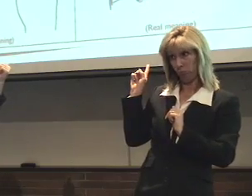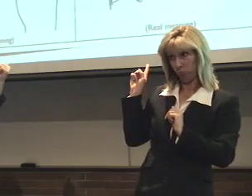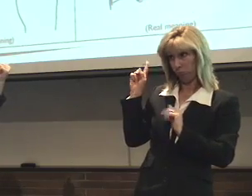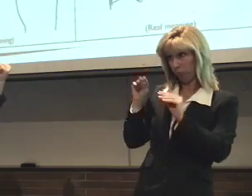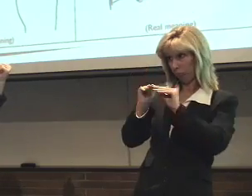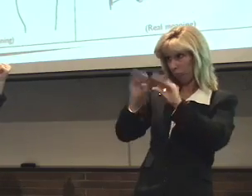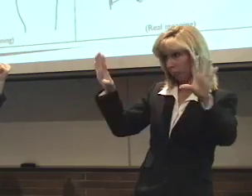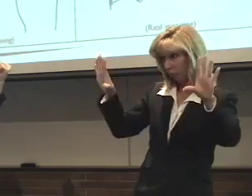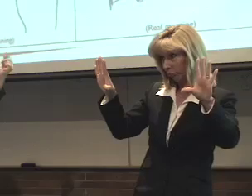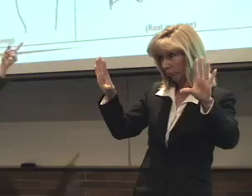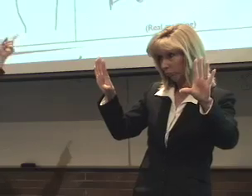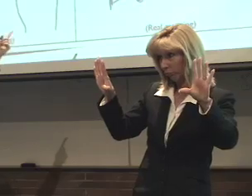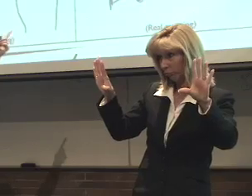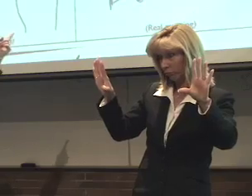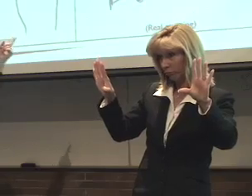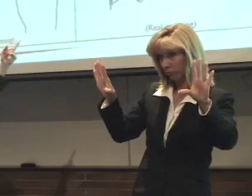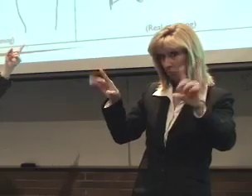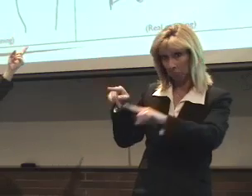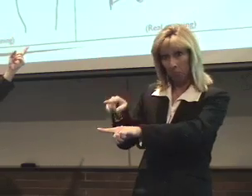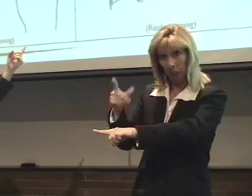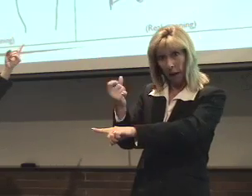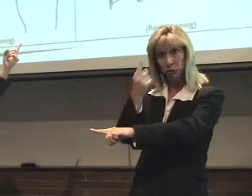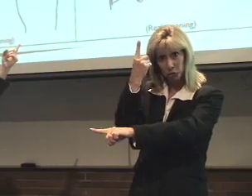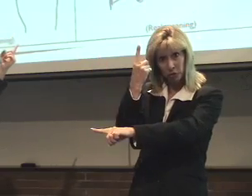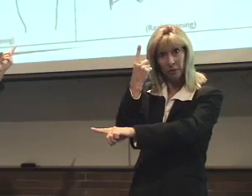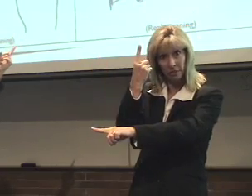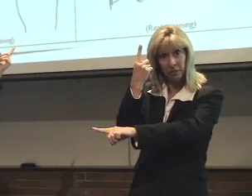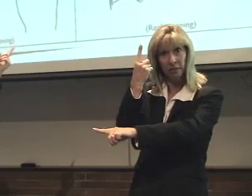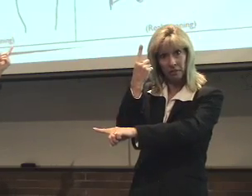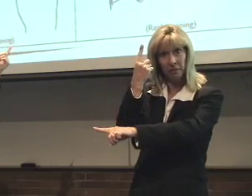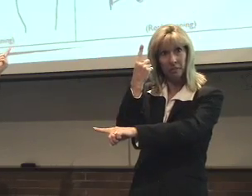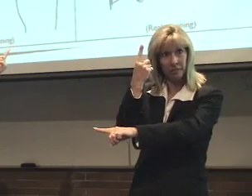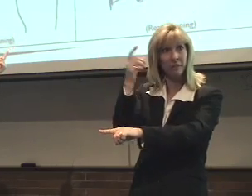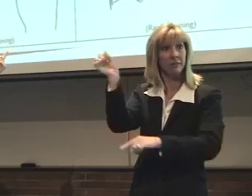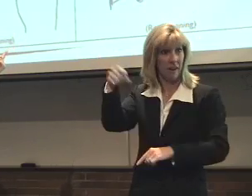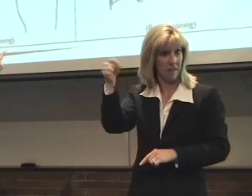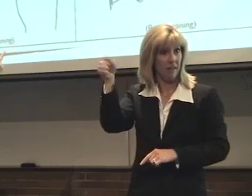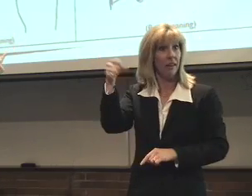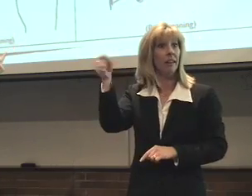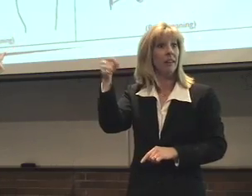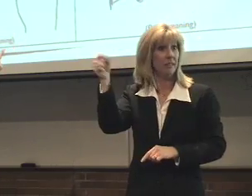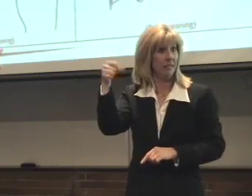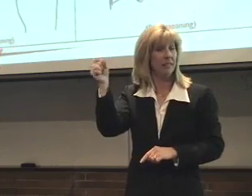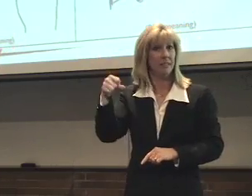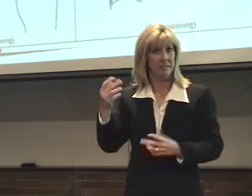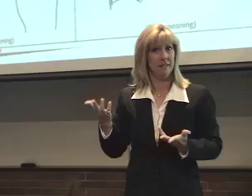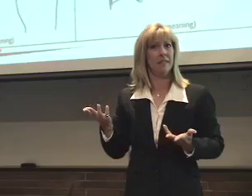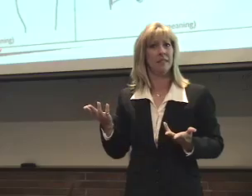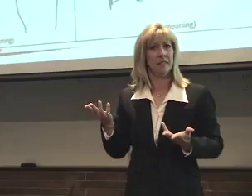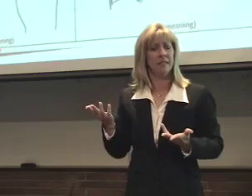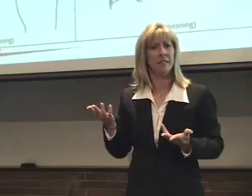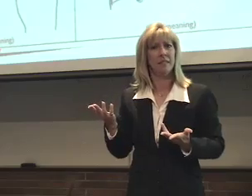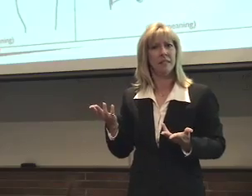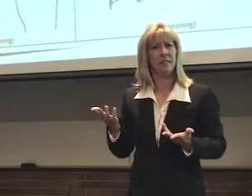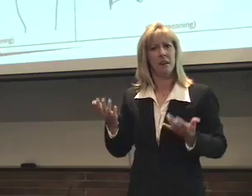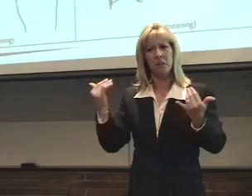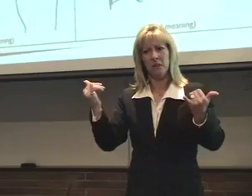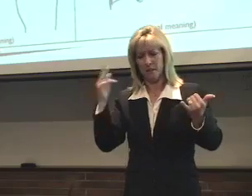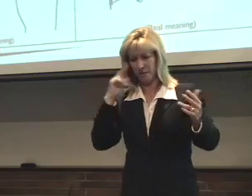Do you feel? Yeah. And the question here is, how do you know he really gets that concept